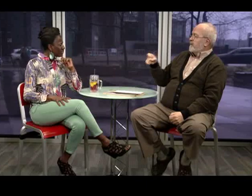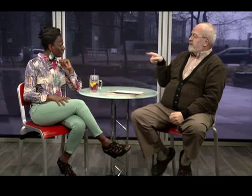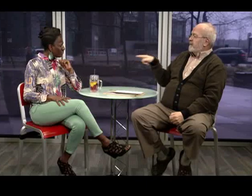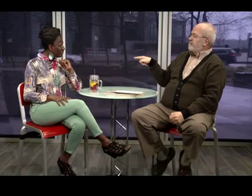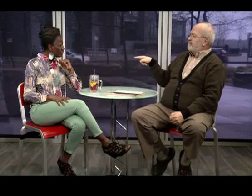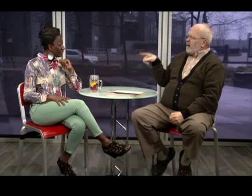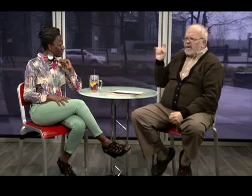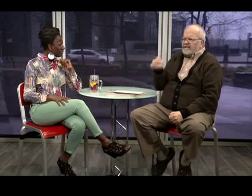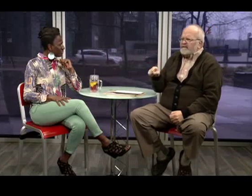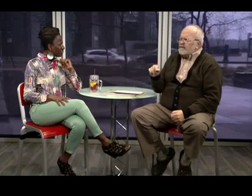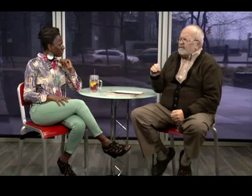them.